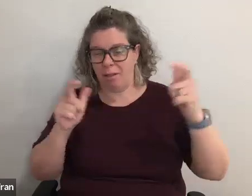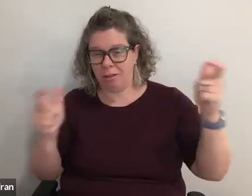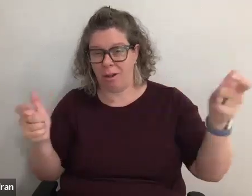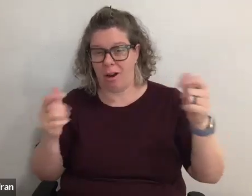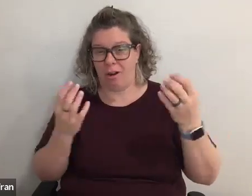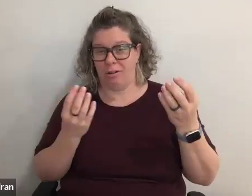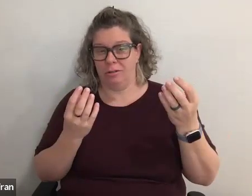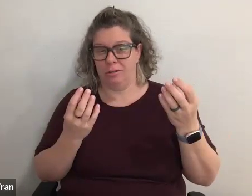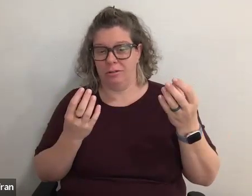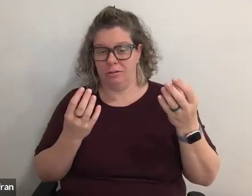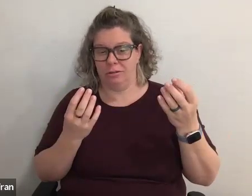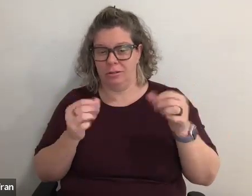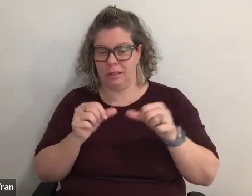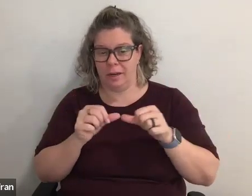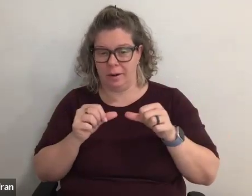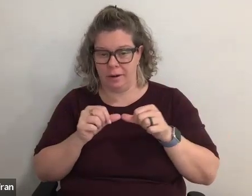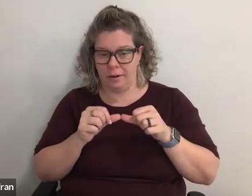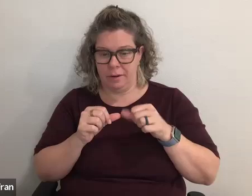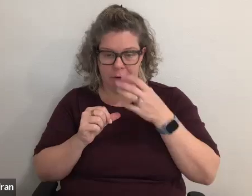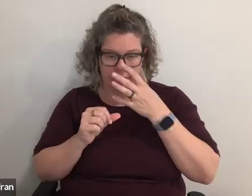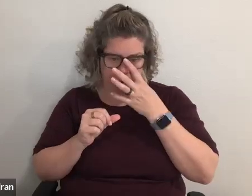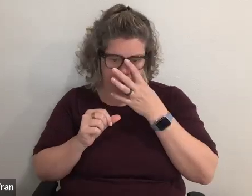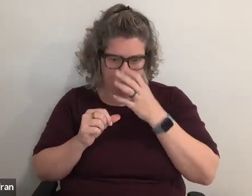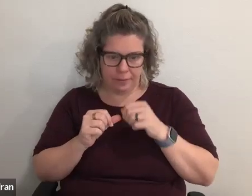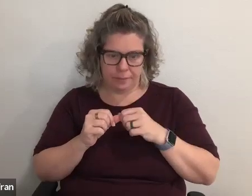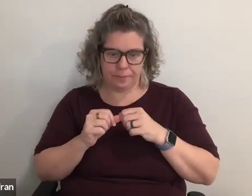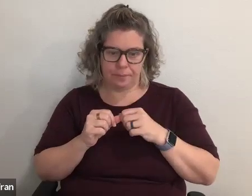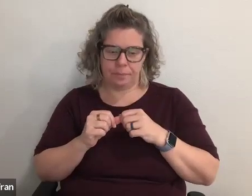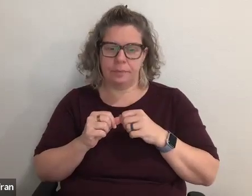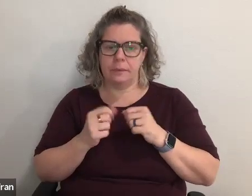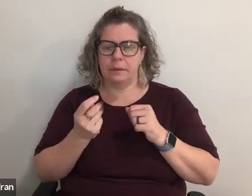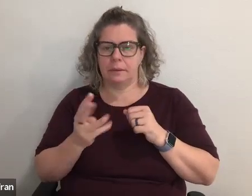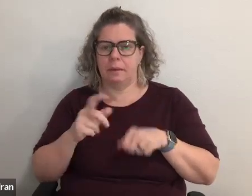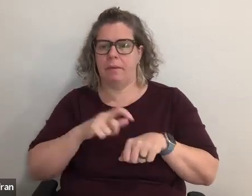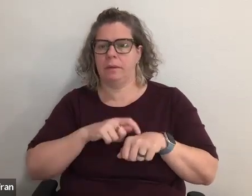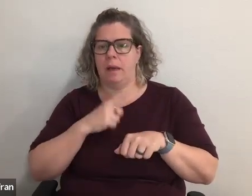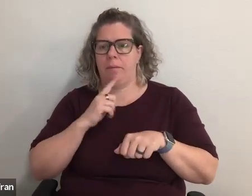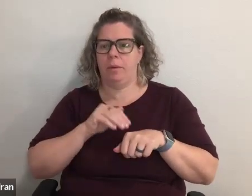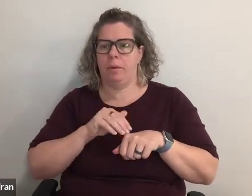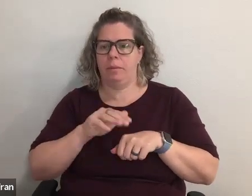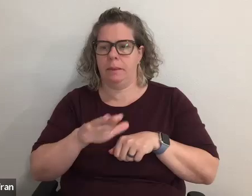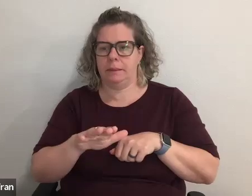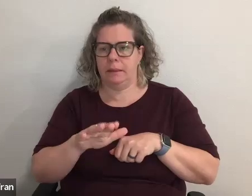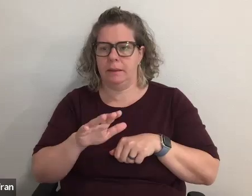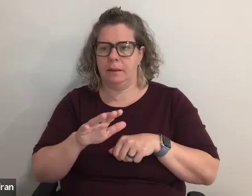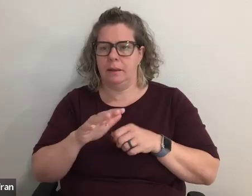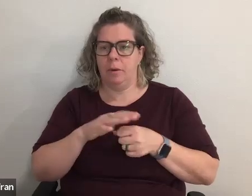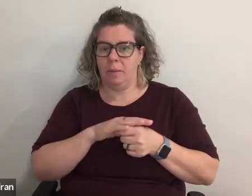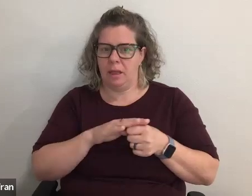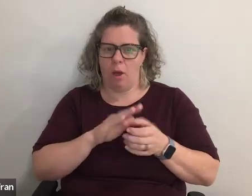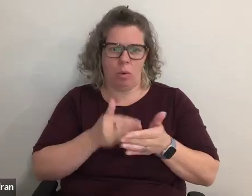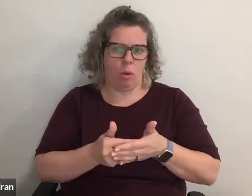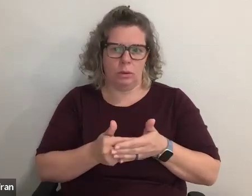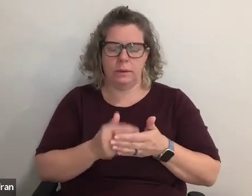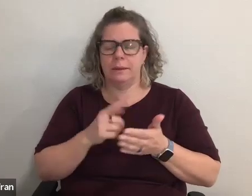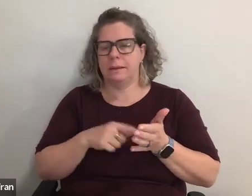large portion of the state of Idaho. And so, yes, there are times that we'll get dispatched and it will be local, and there's times